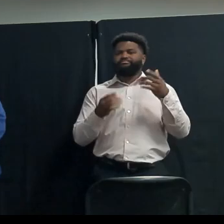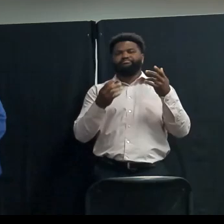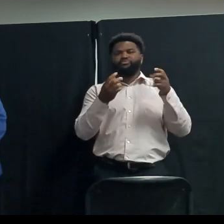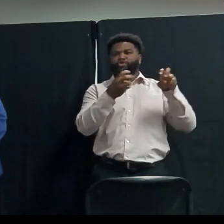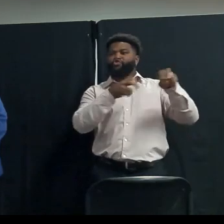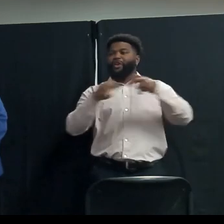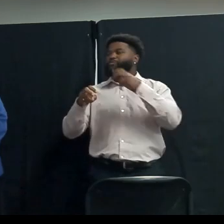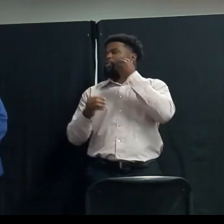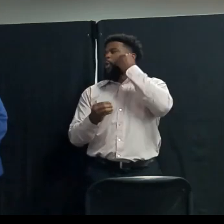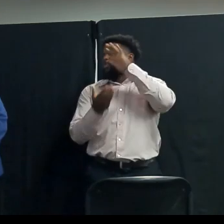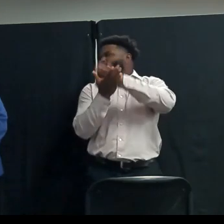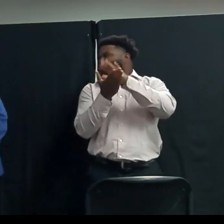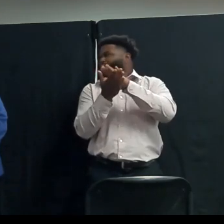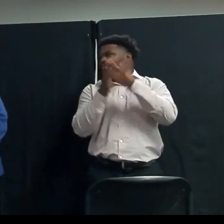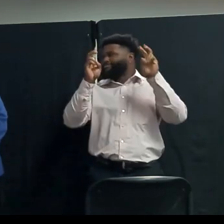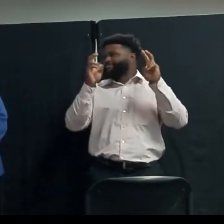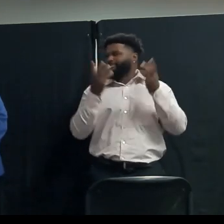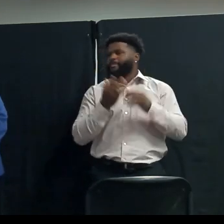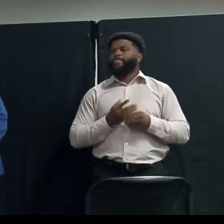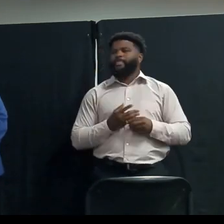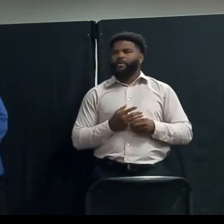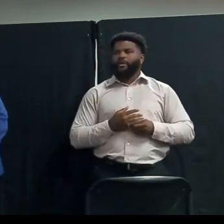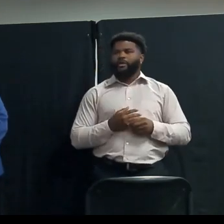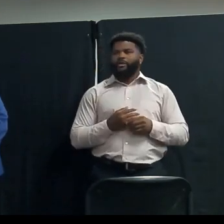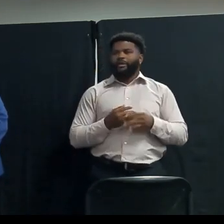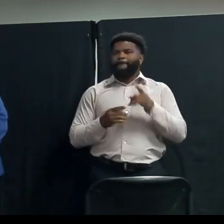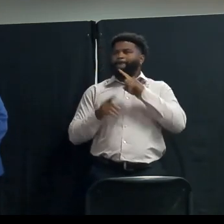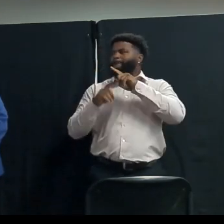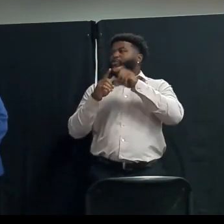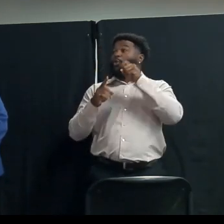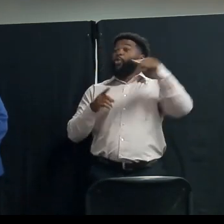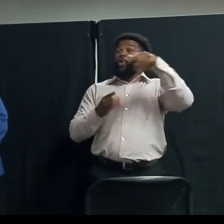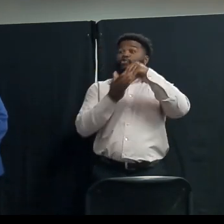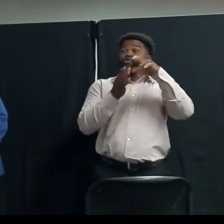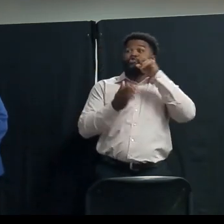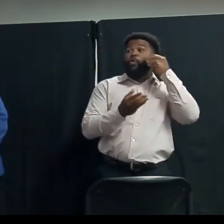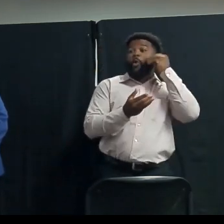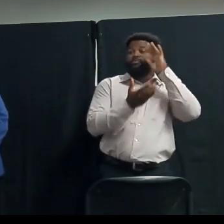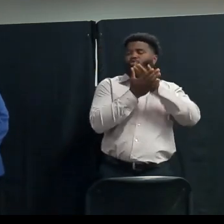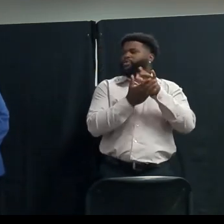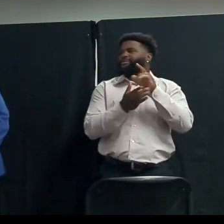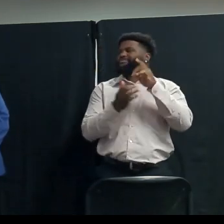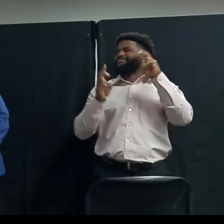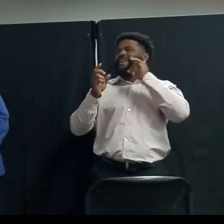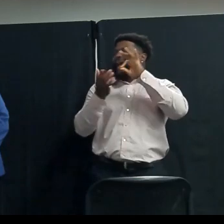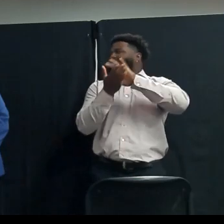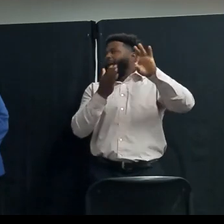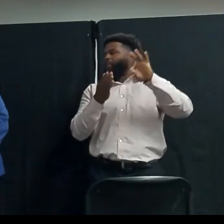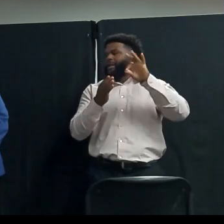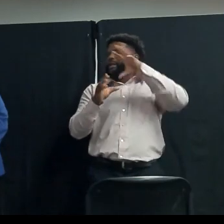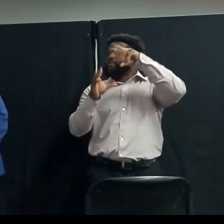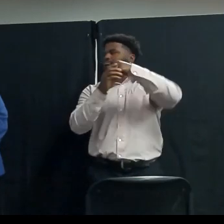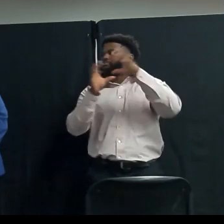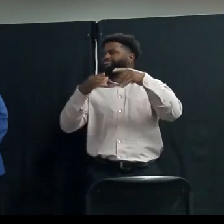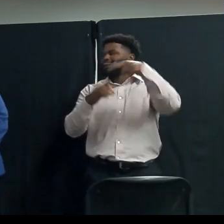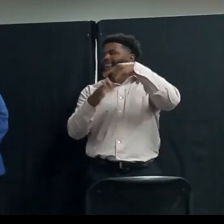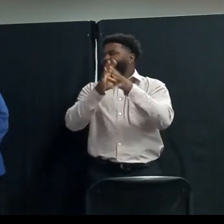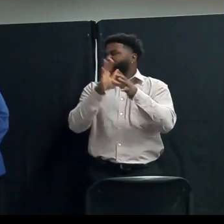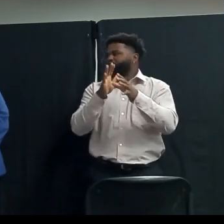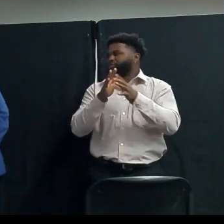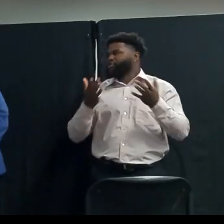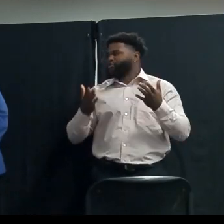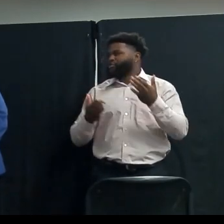to homeschooling, and they aren't counted in the cohort. They aren't counted